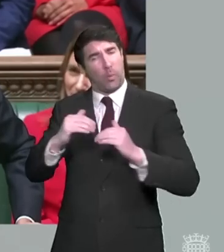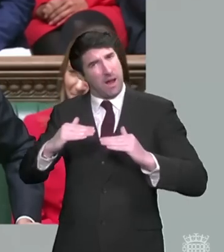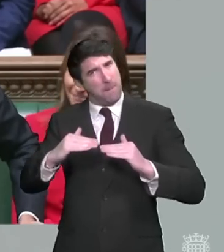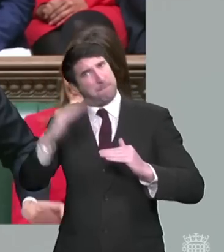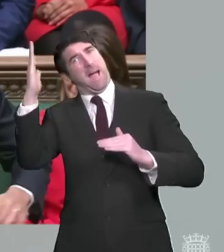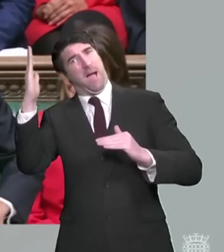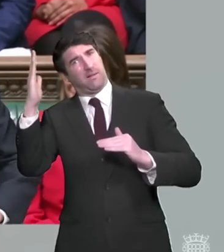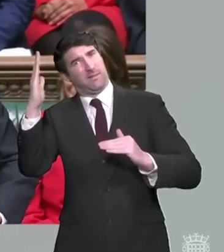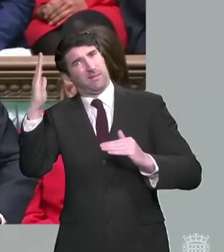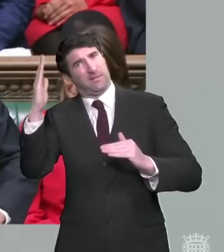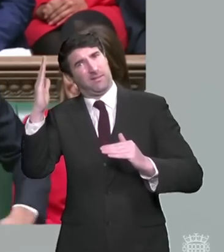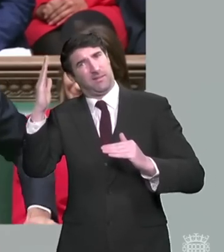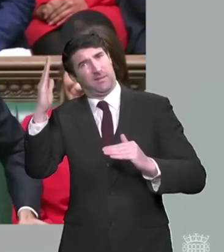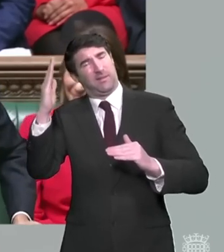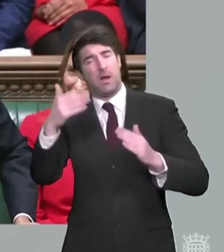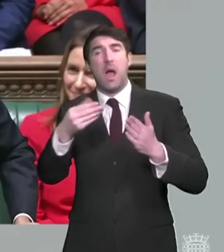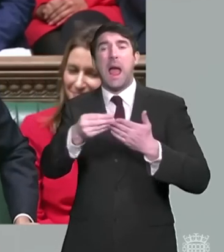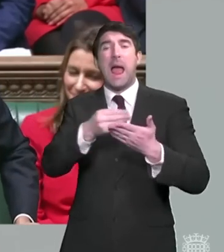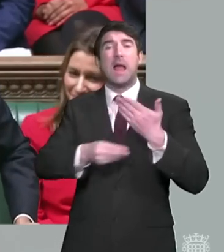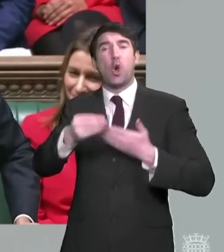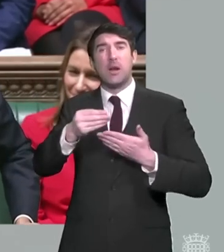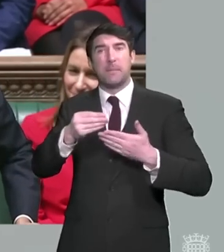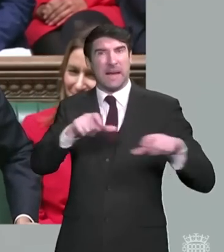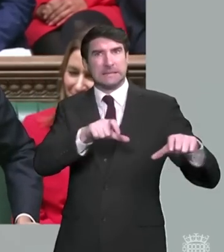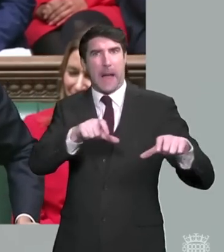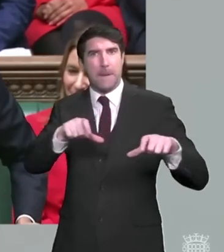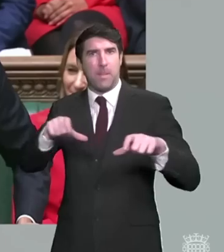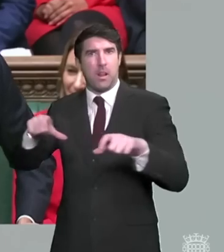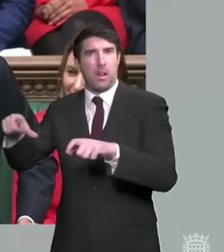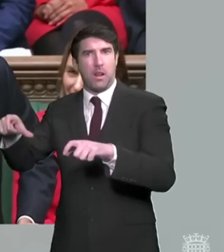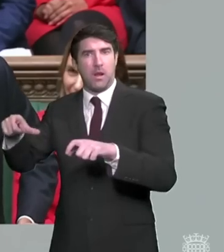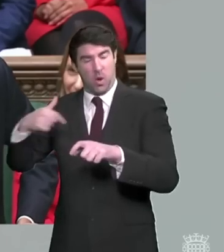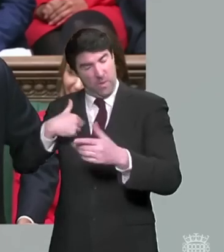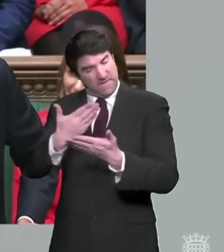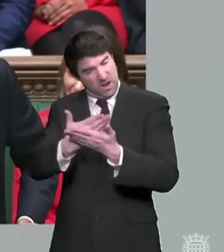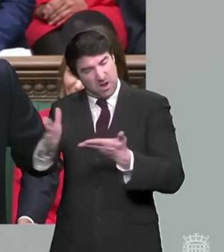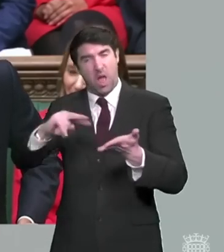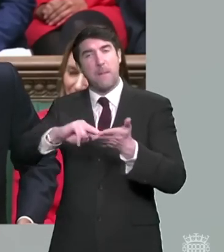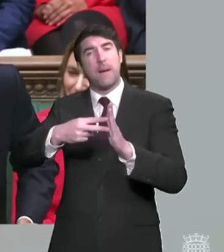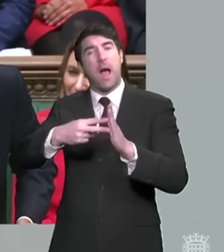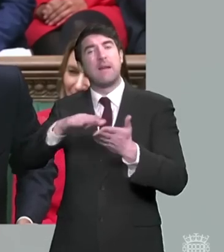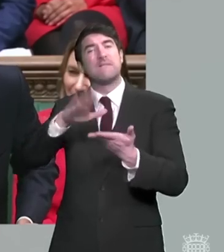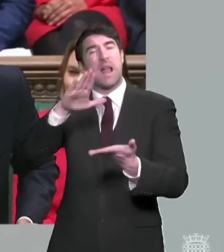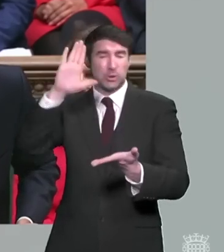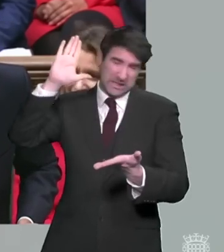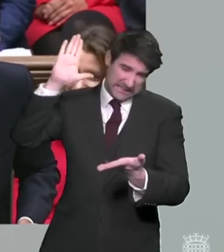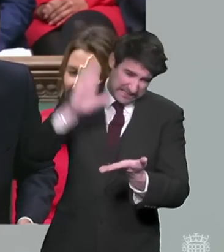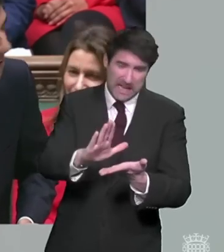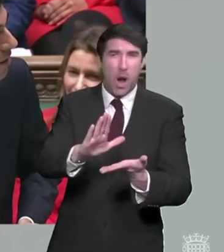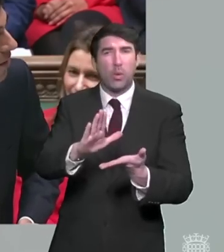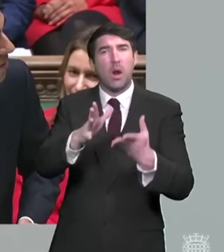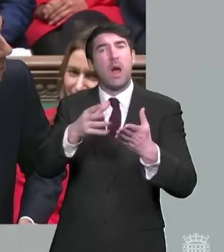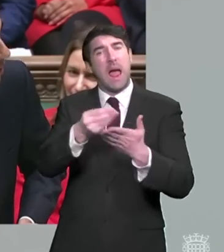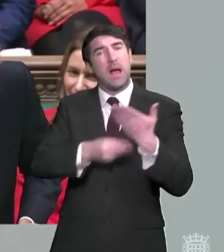be, an economy stabilised, a clear plan to halve inflation and grow the economy.